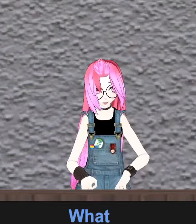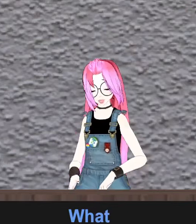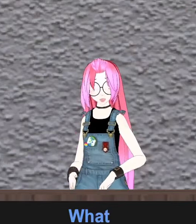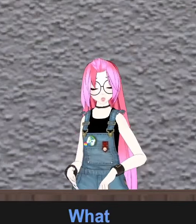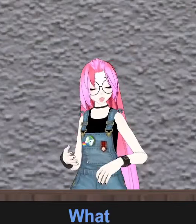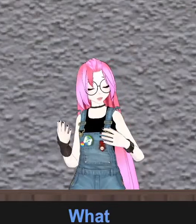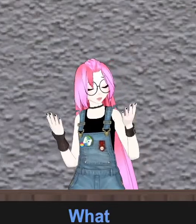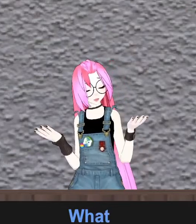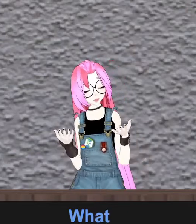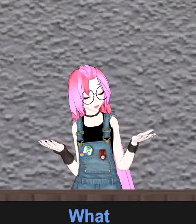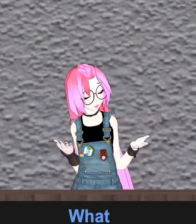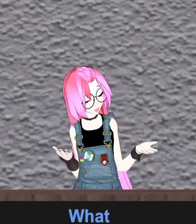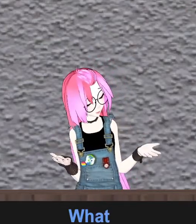Next one is what? What?